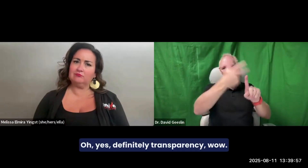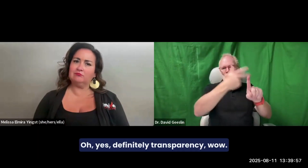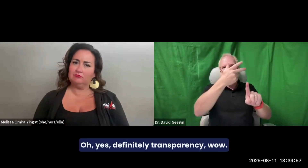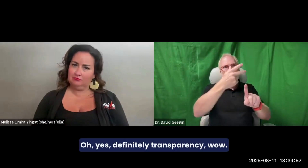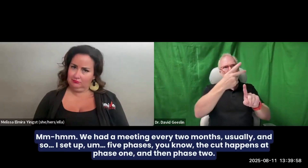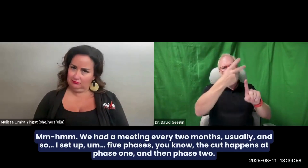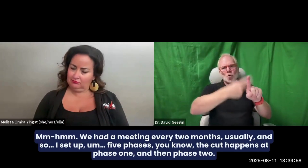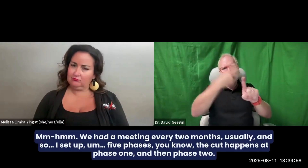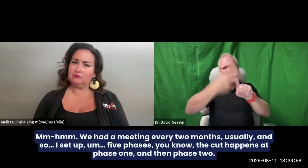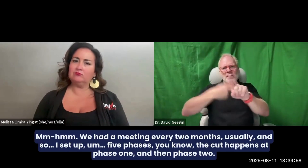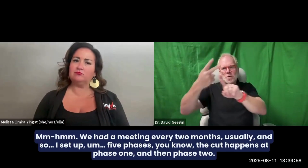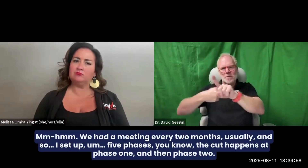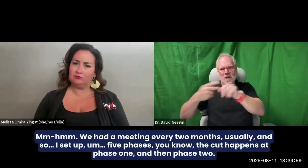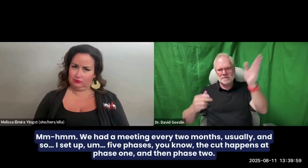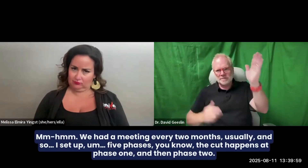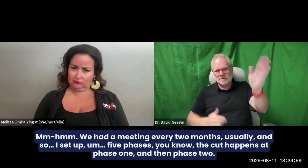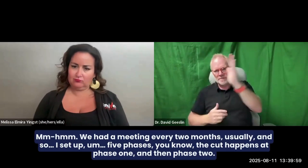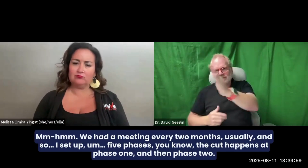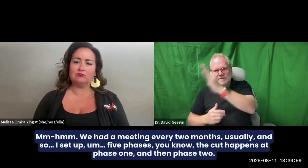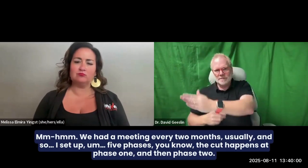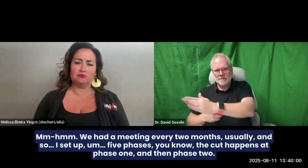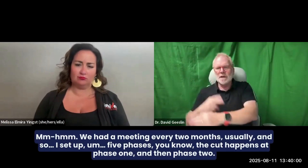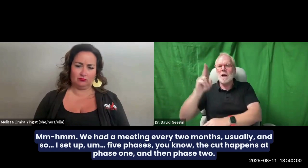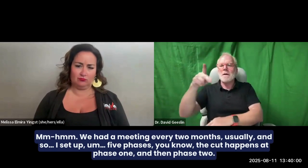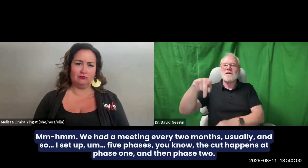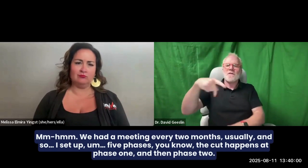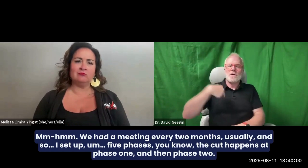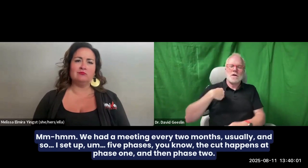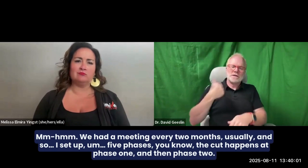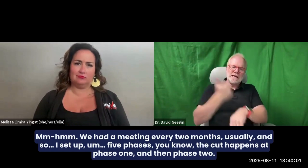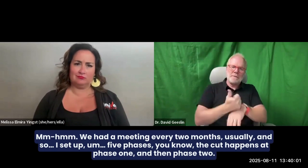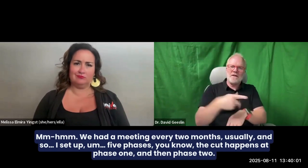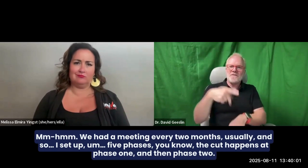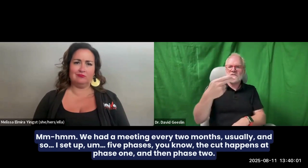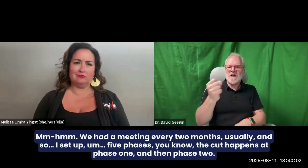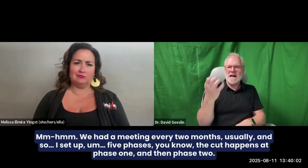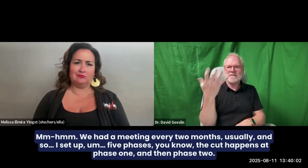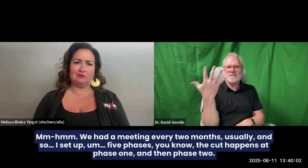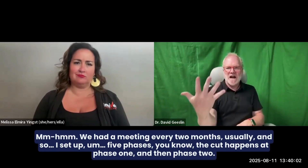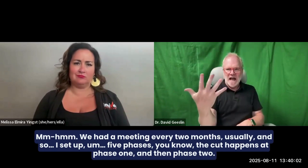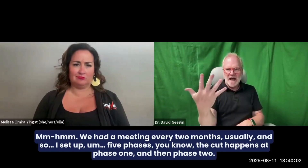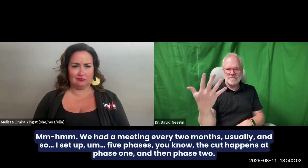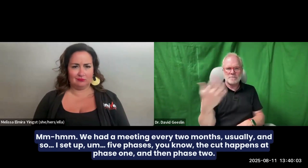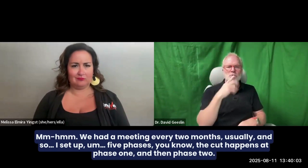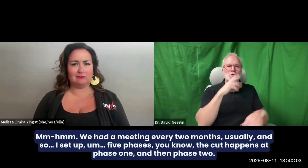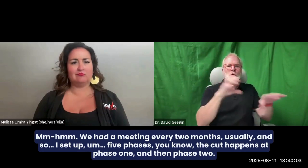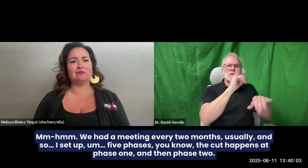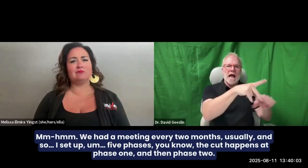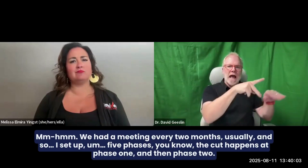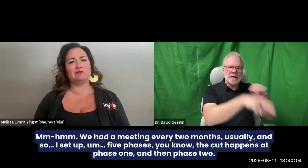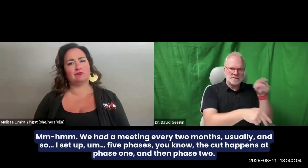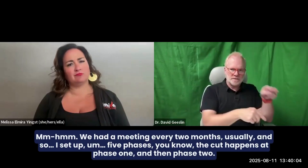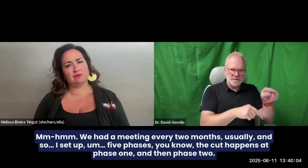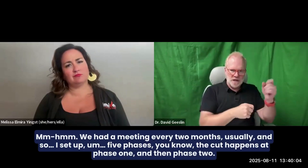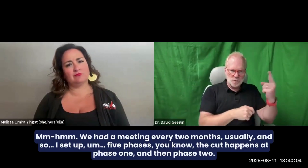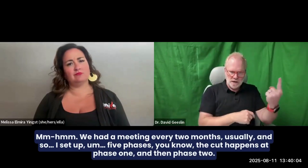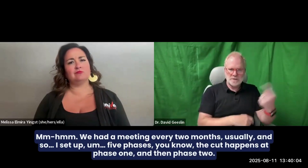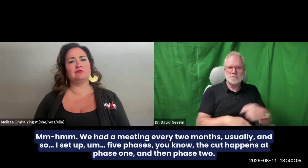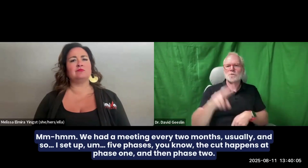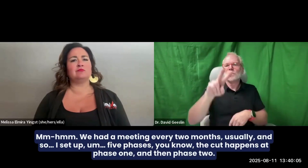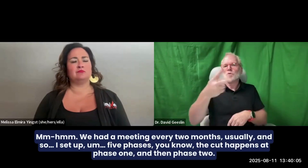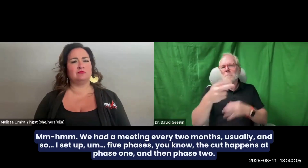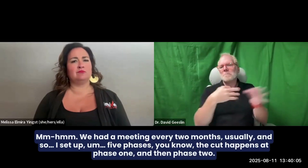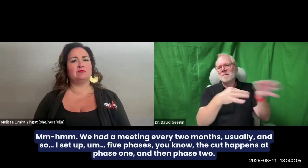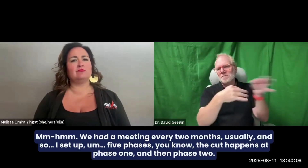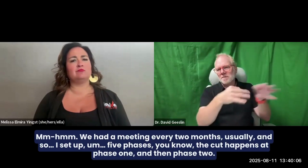definitely transparency. Wow. hmm we had a meeting every 2 months usually, and so I set up